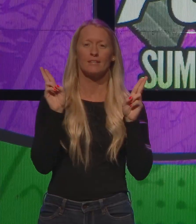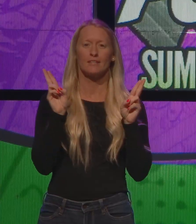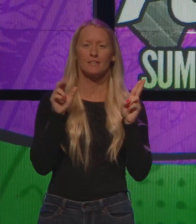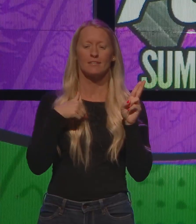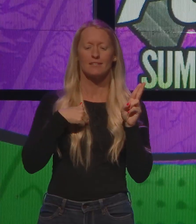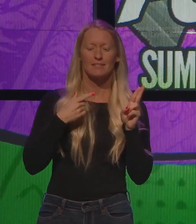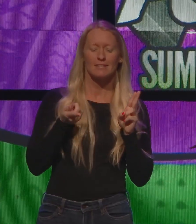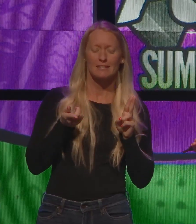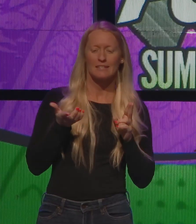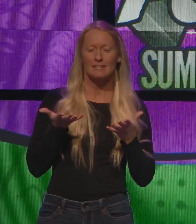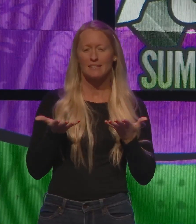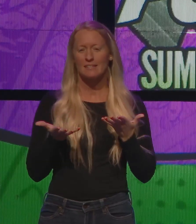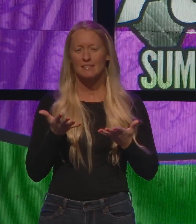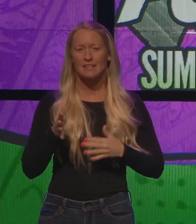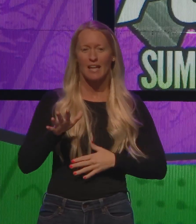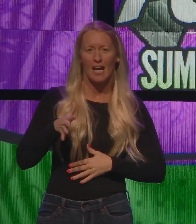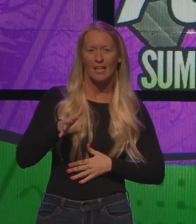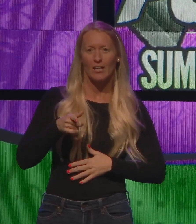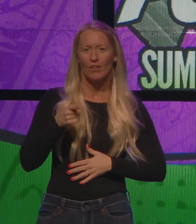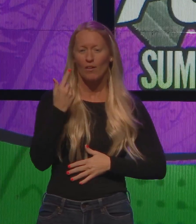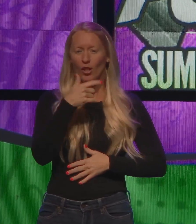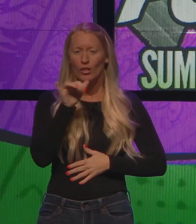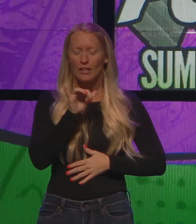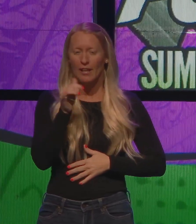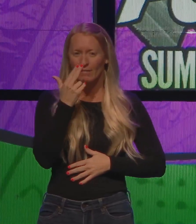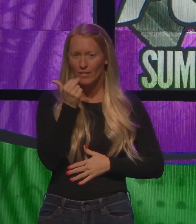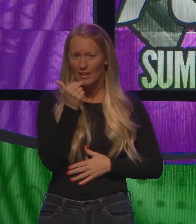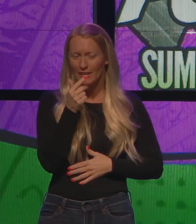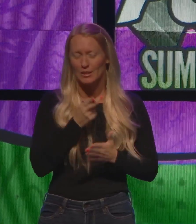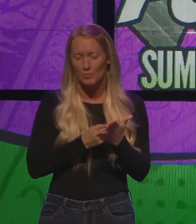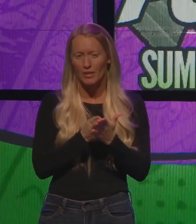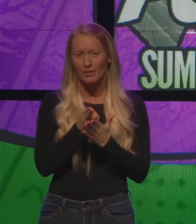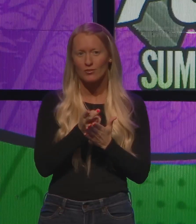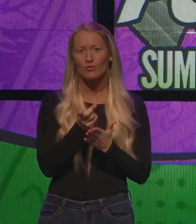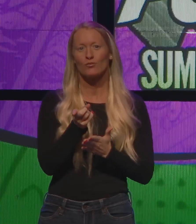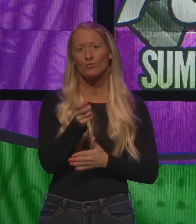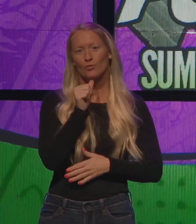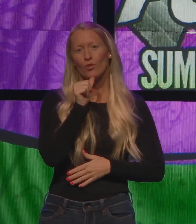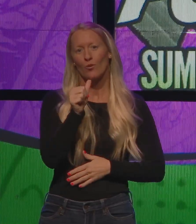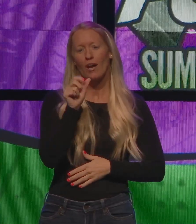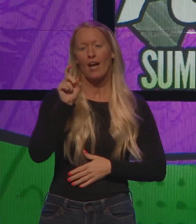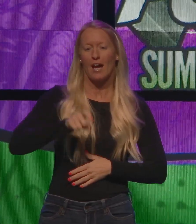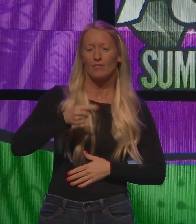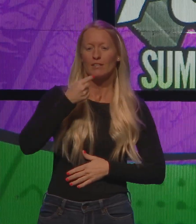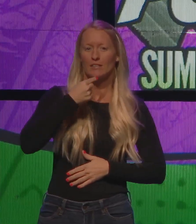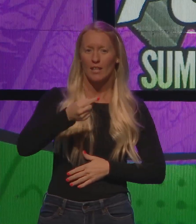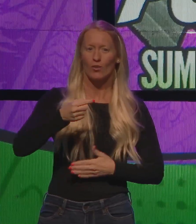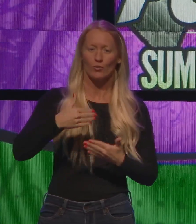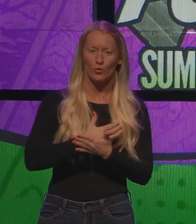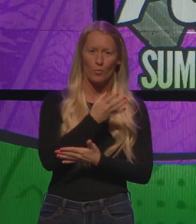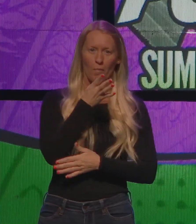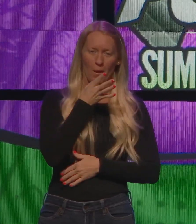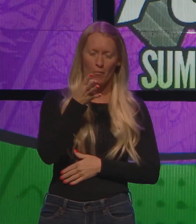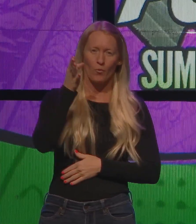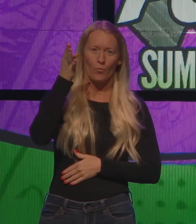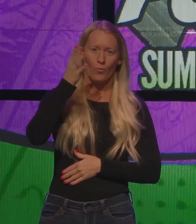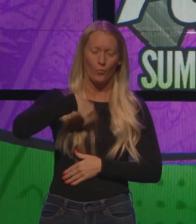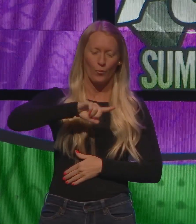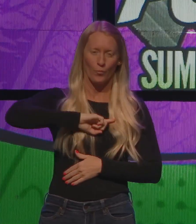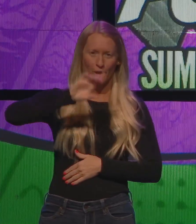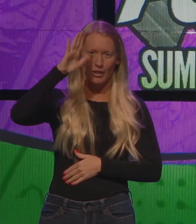little funny, let's just be honest. You don't have to tell a new mom, oh, it's so cute. We know.